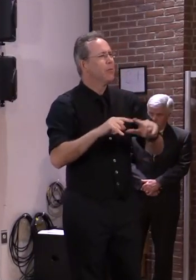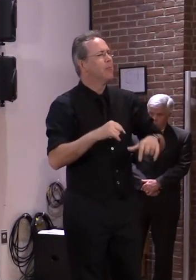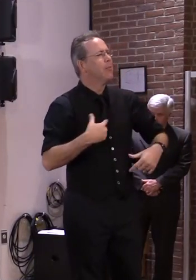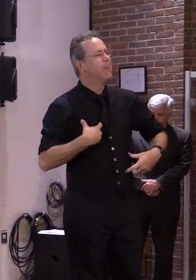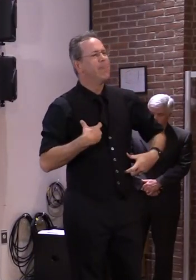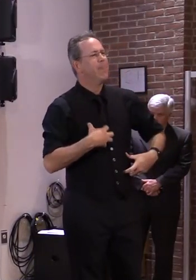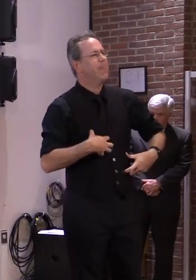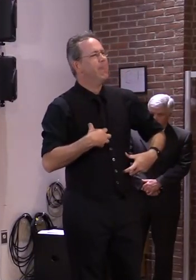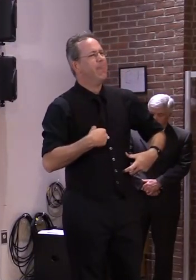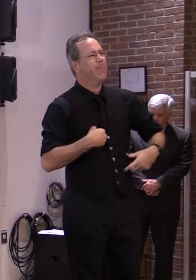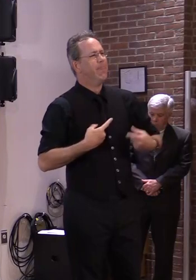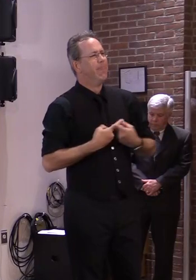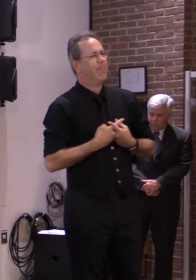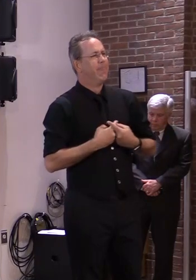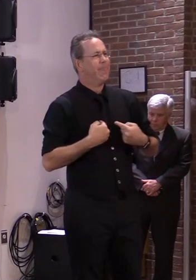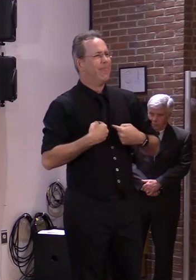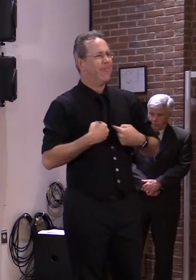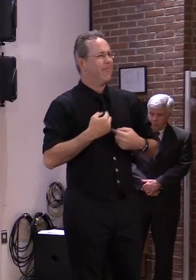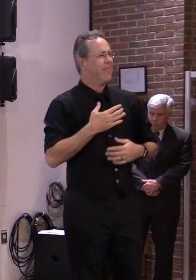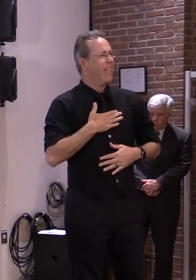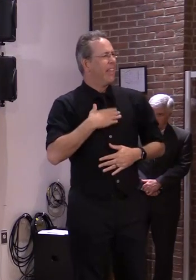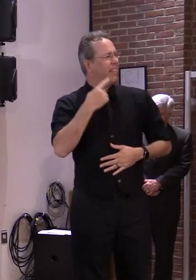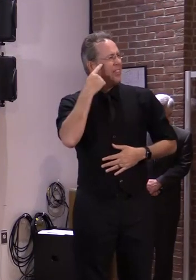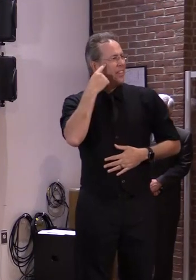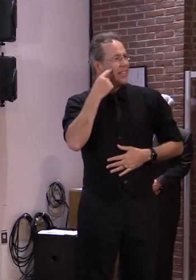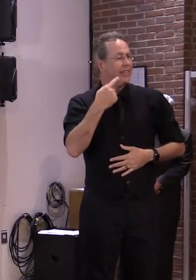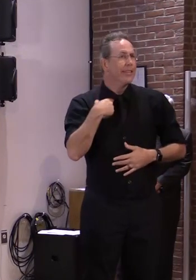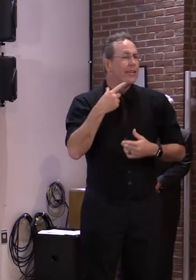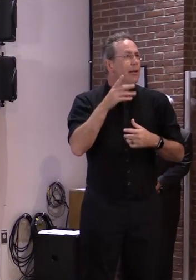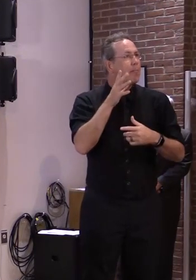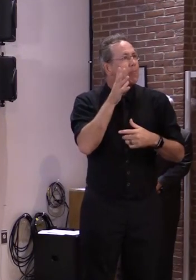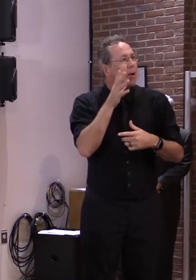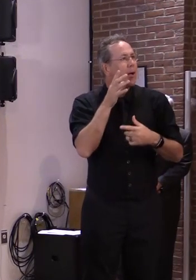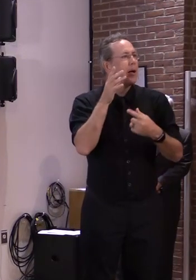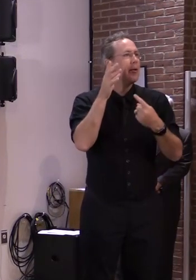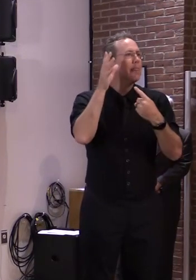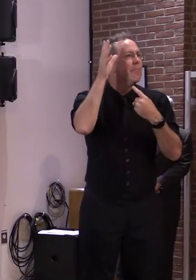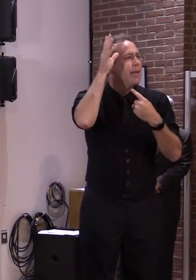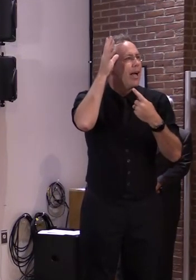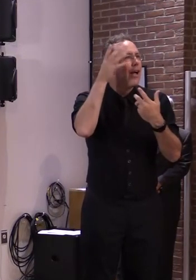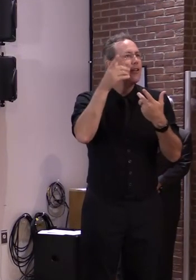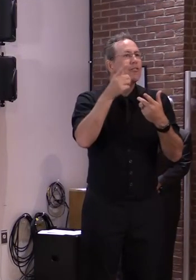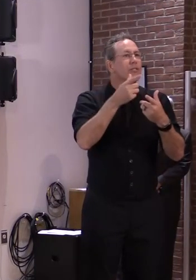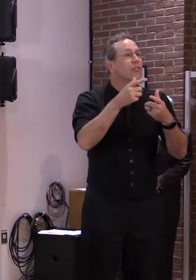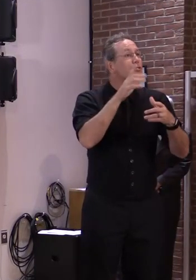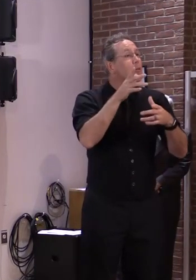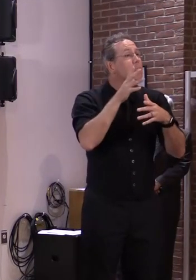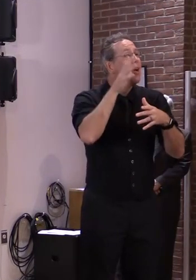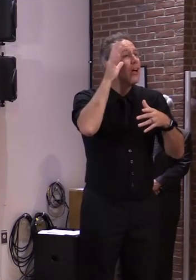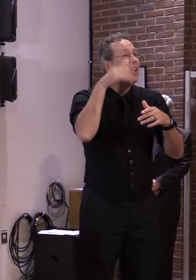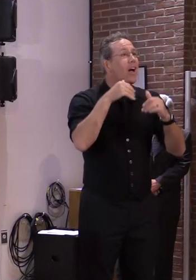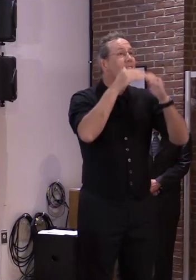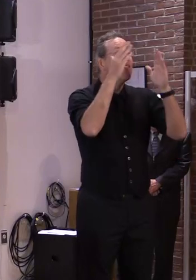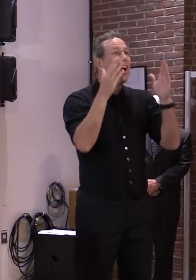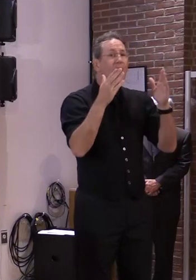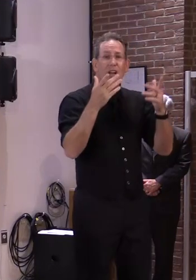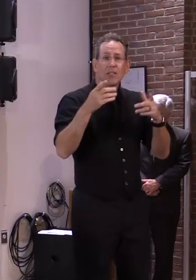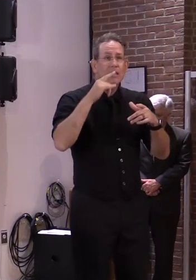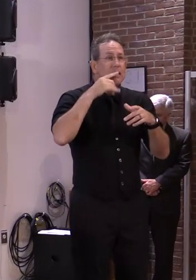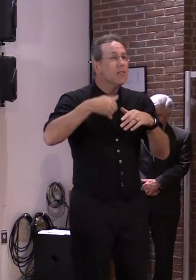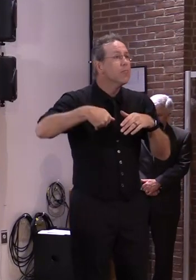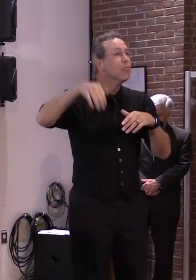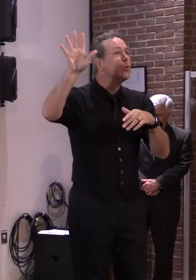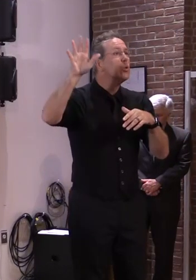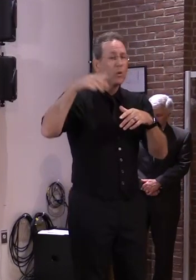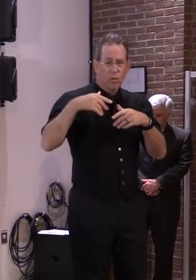But I think about the, you know, the mom and pops and so forth that might, again, want to put on and